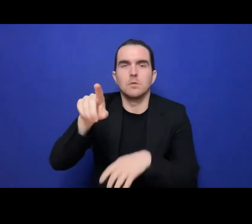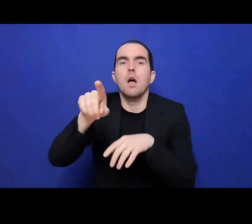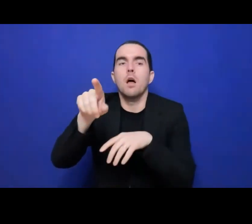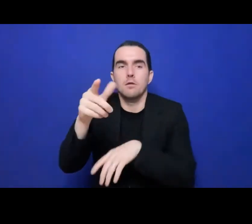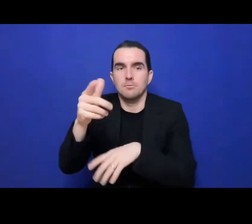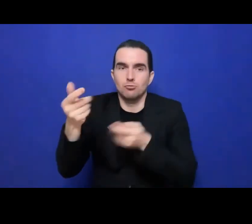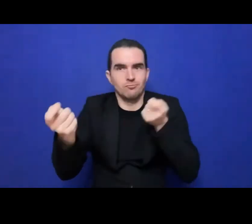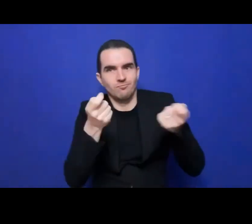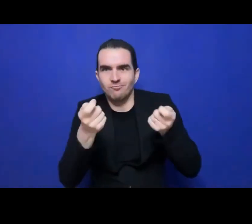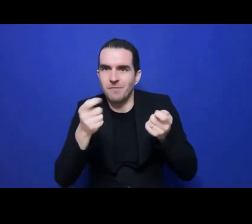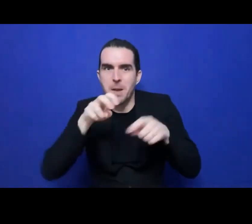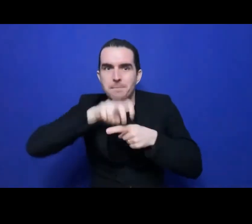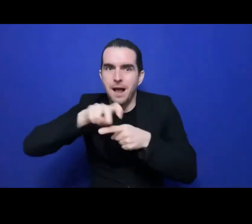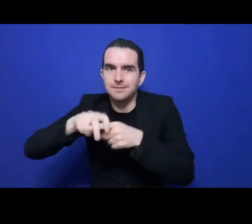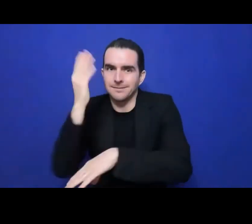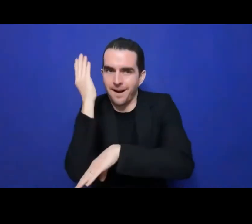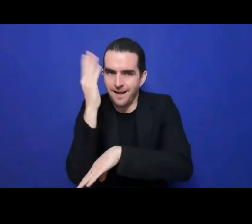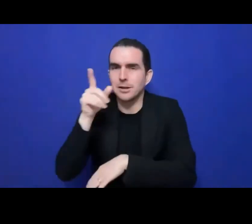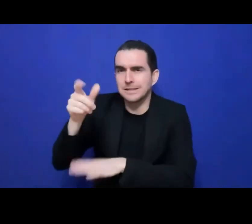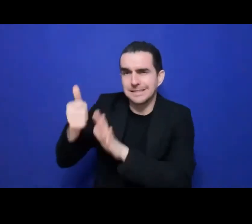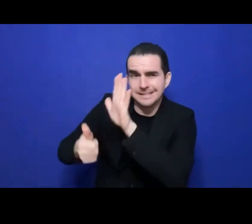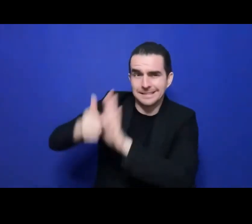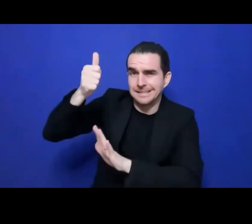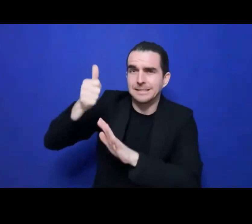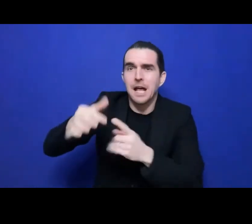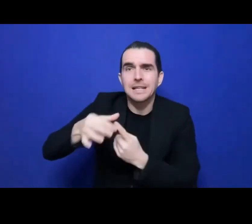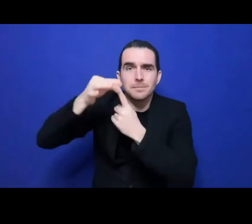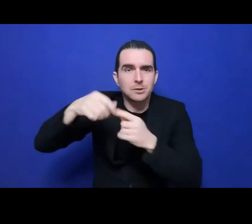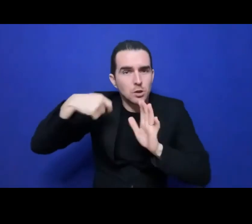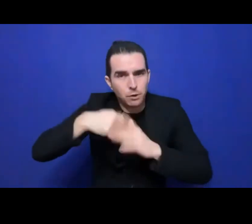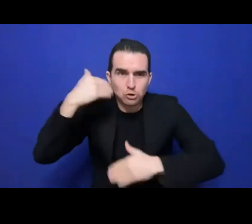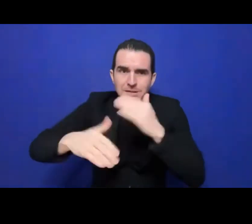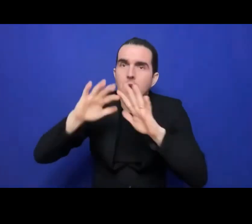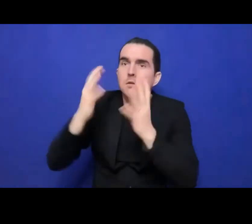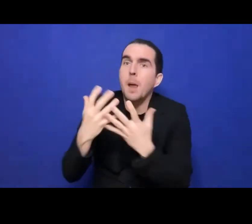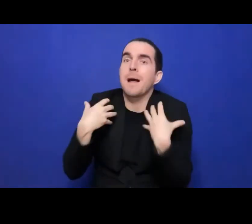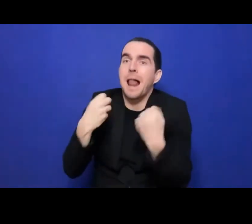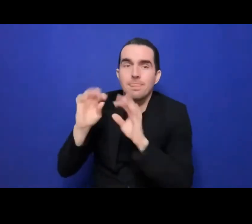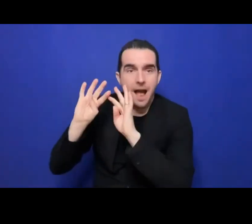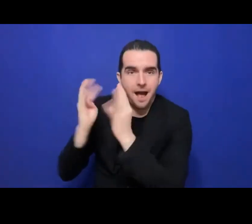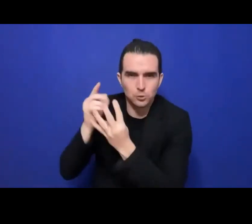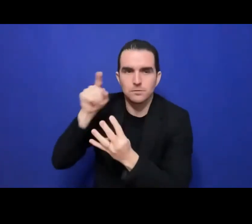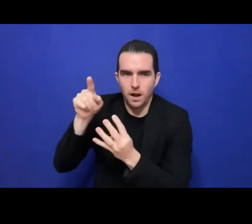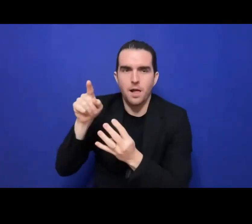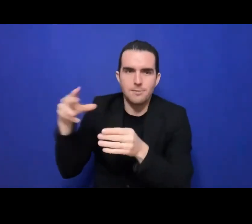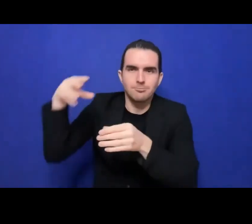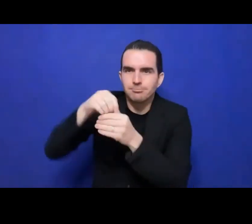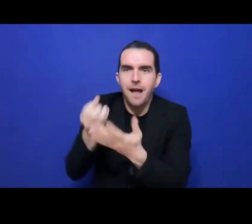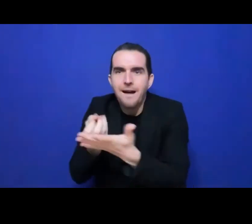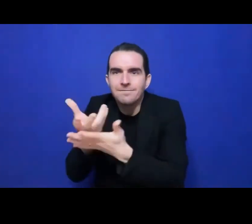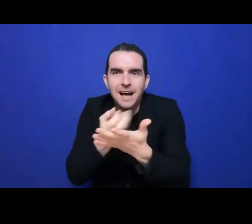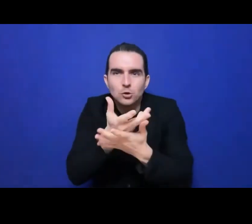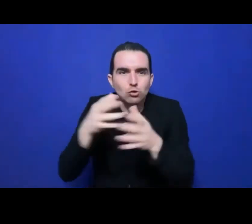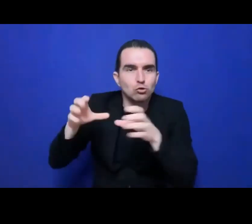member of the CSEM Advisory Group. Previously, Eliana worked at Management Sciences for Health and